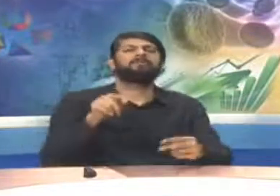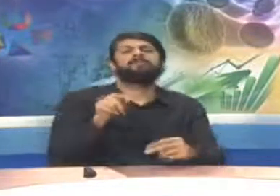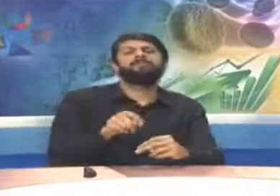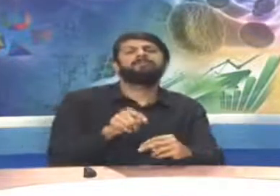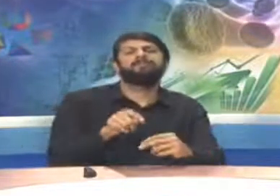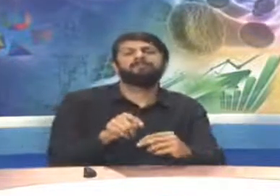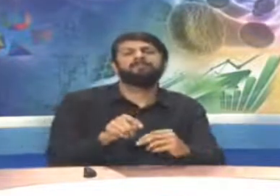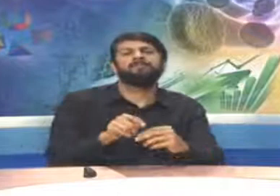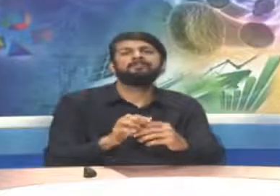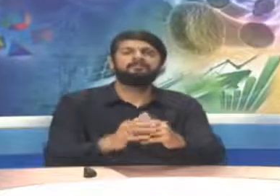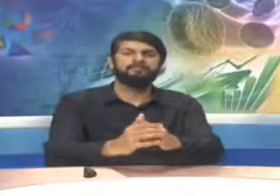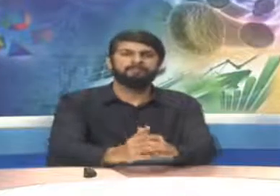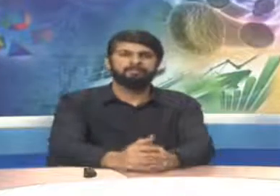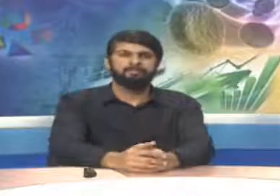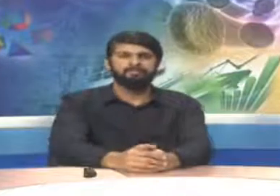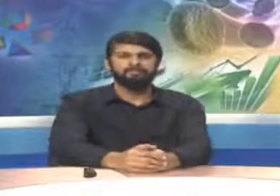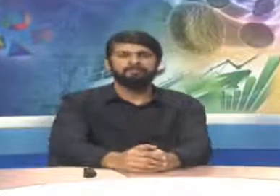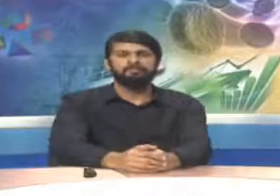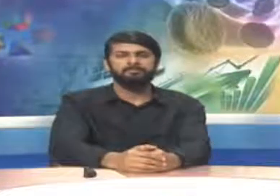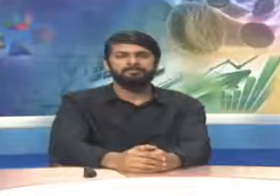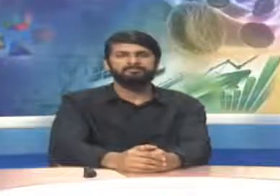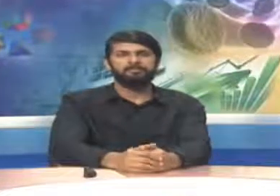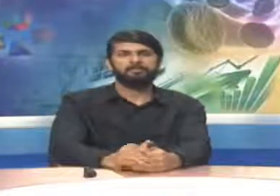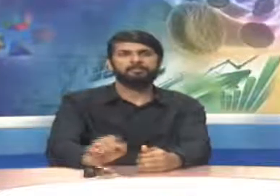For example, economic, they are